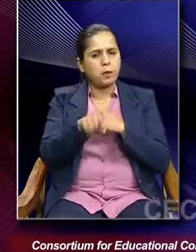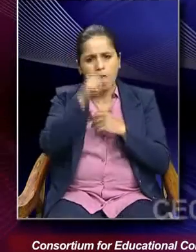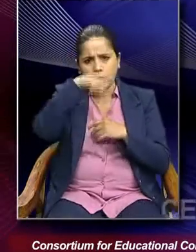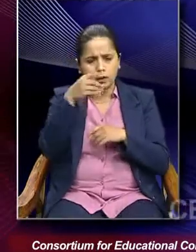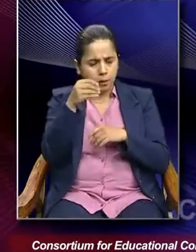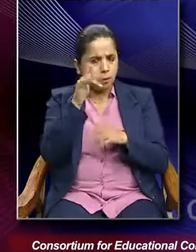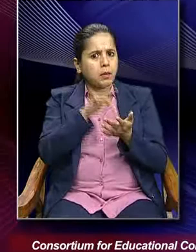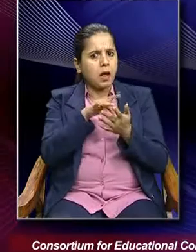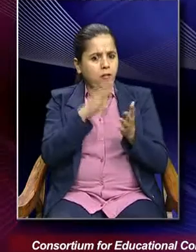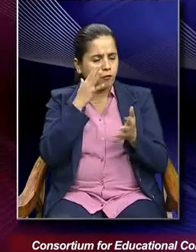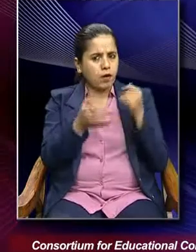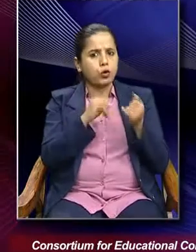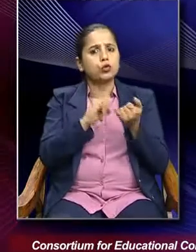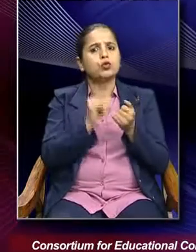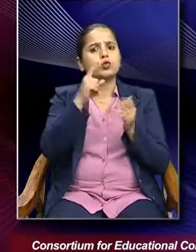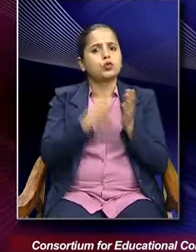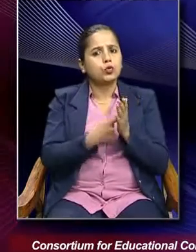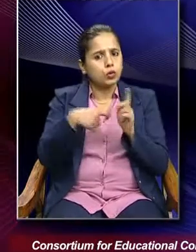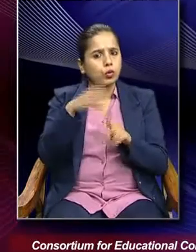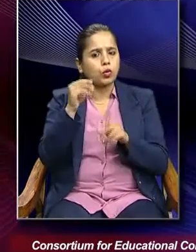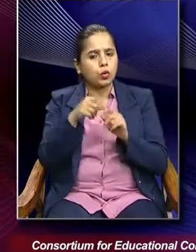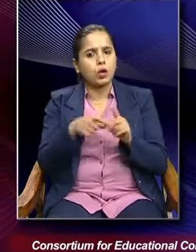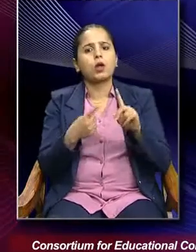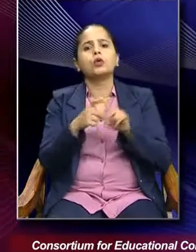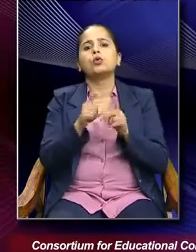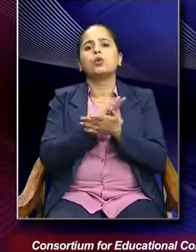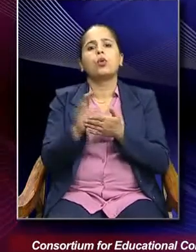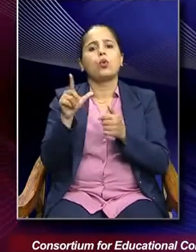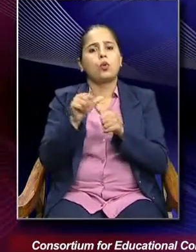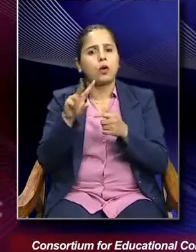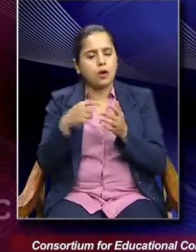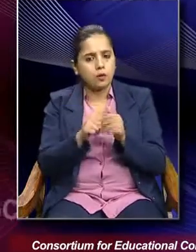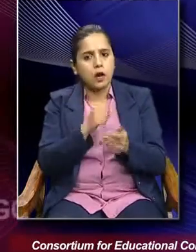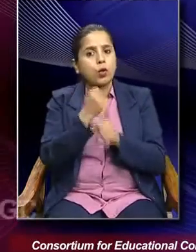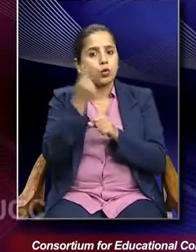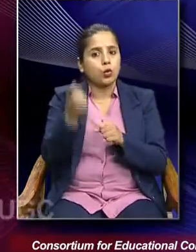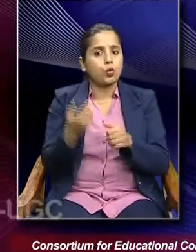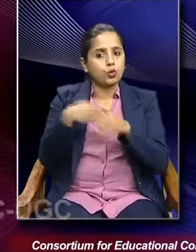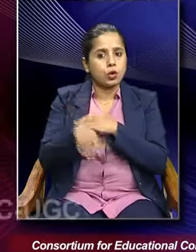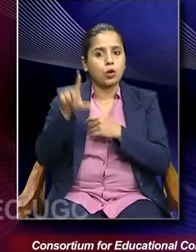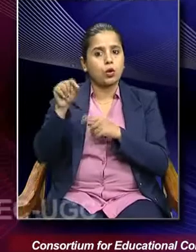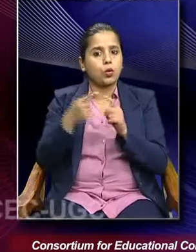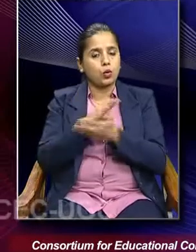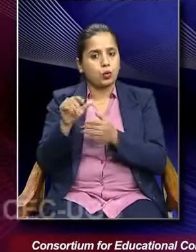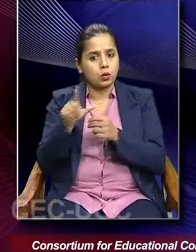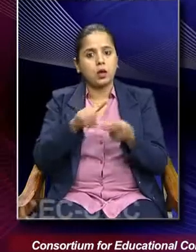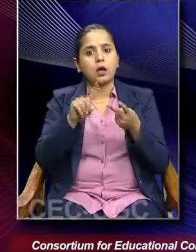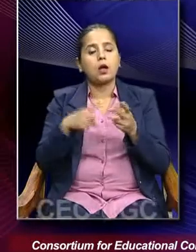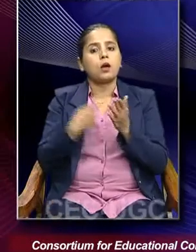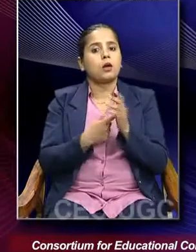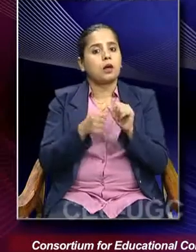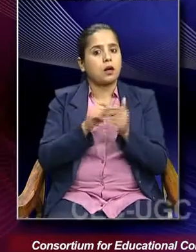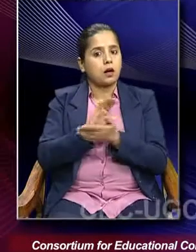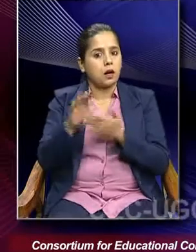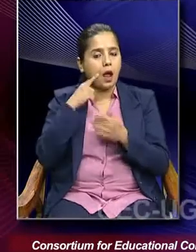include Surkotada, Dholavira, Lothal in Gujarat, Rakhigarhi and Banawali